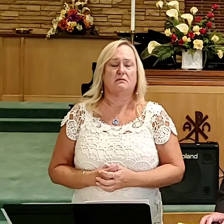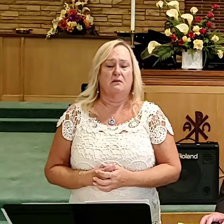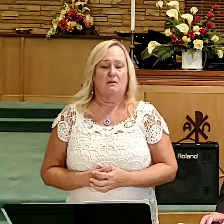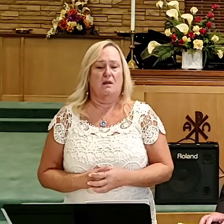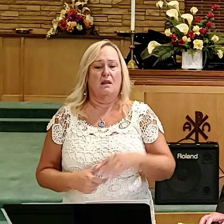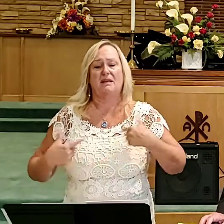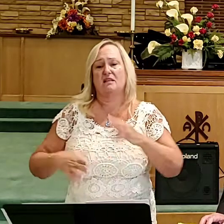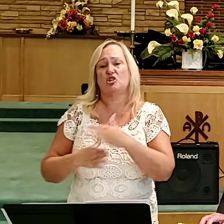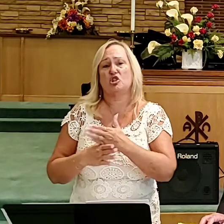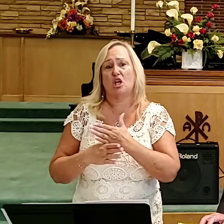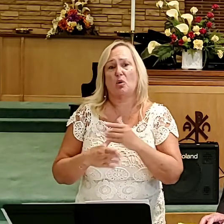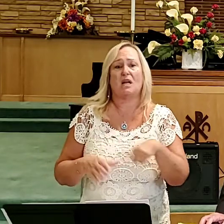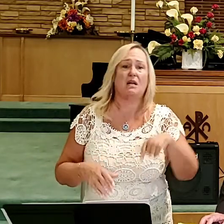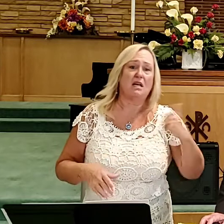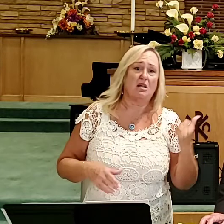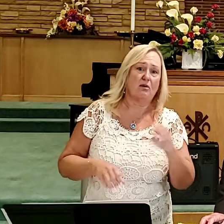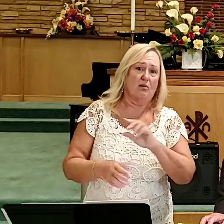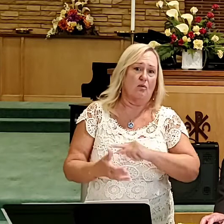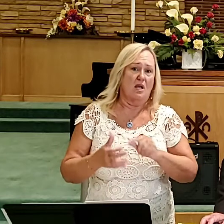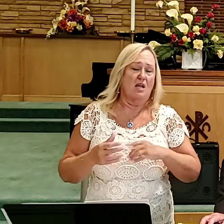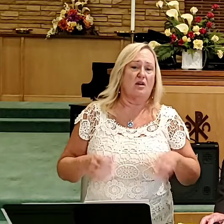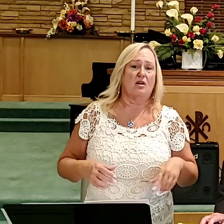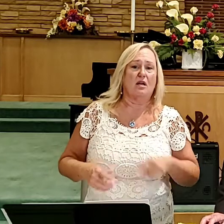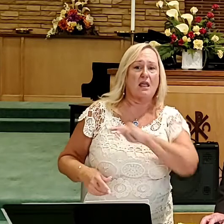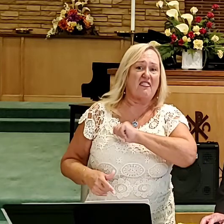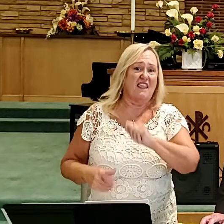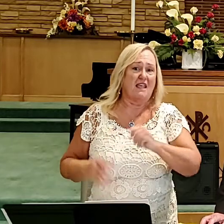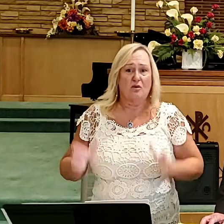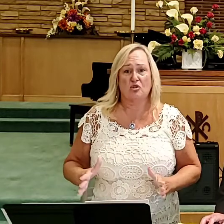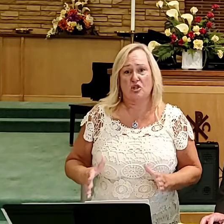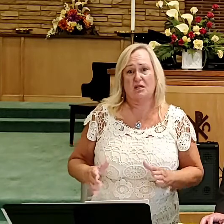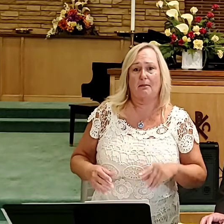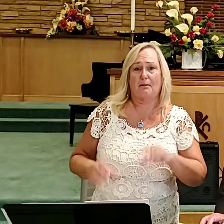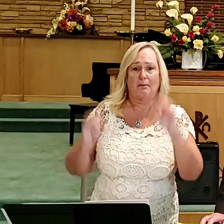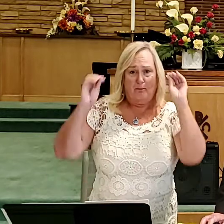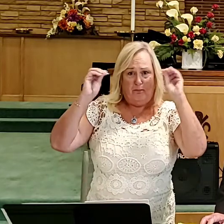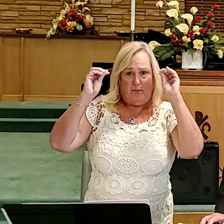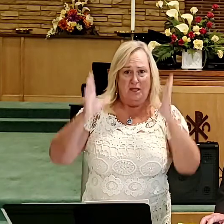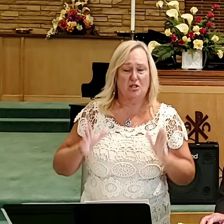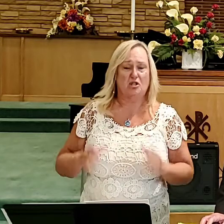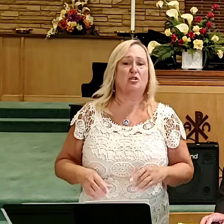Let me share what another writer, a theologian and preacher, said.